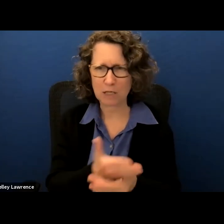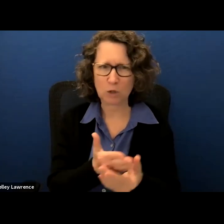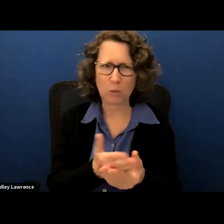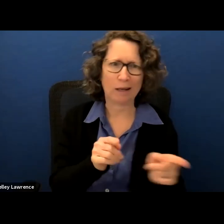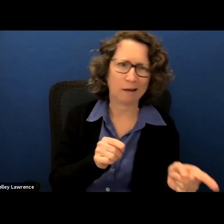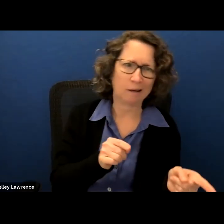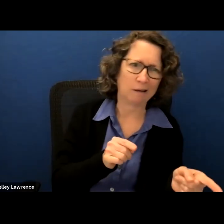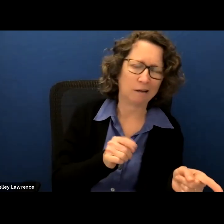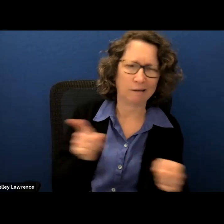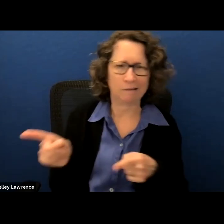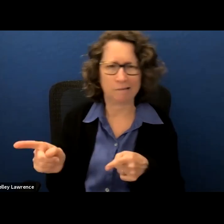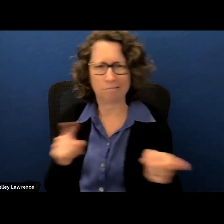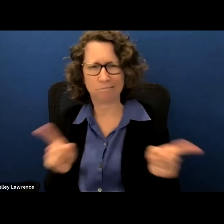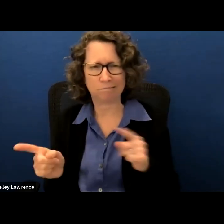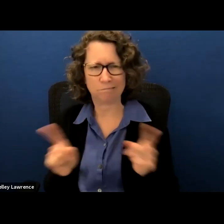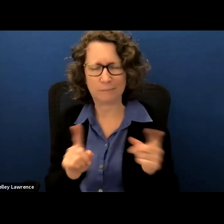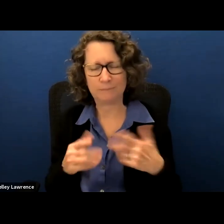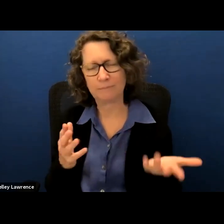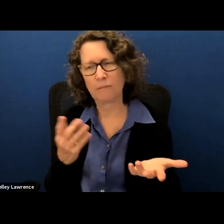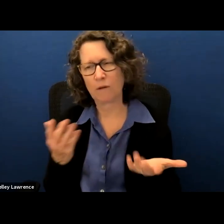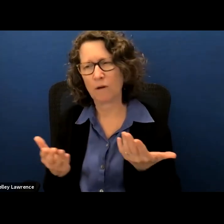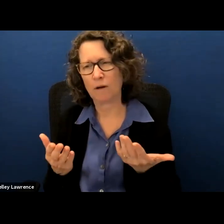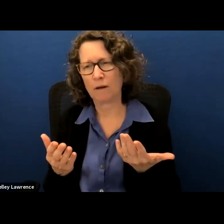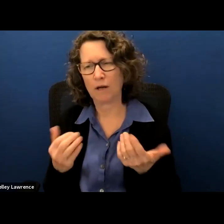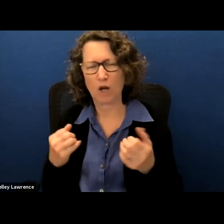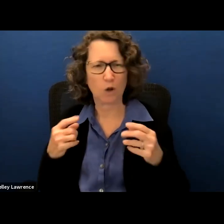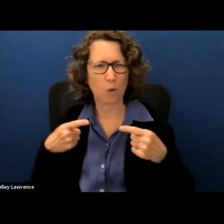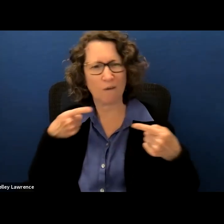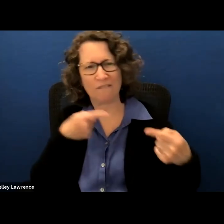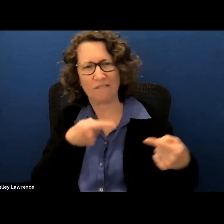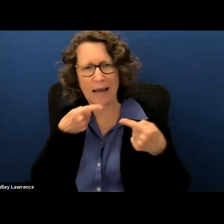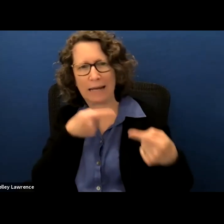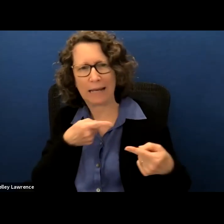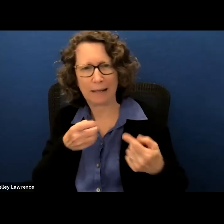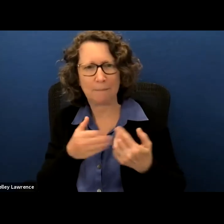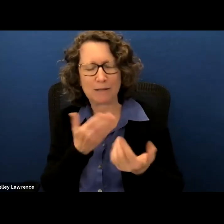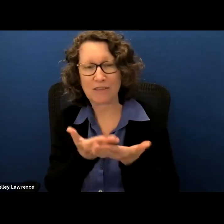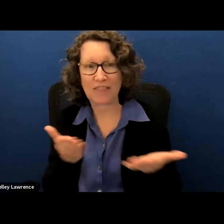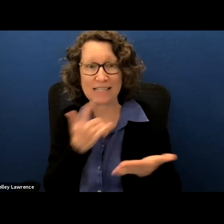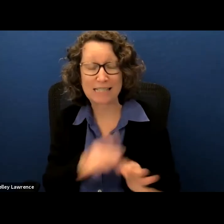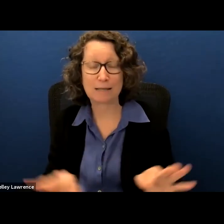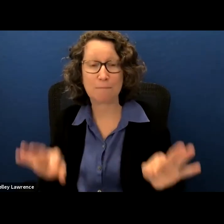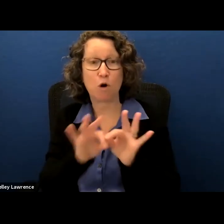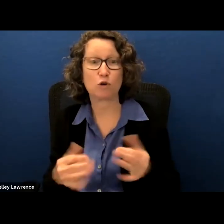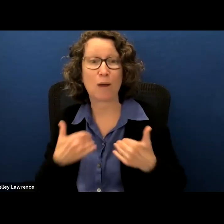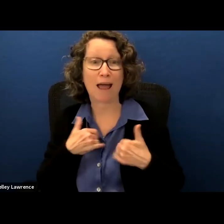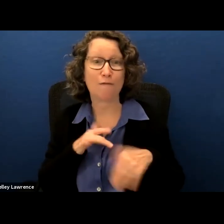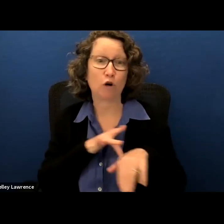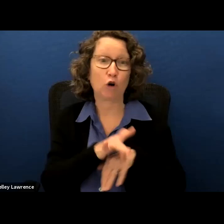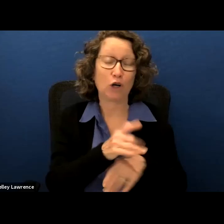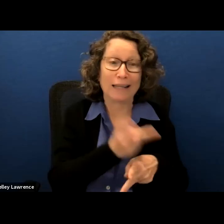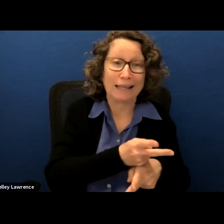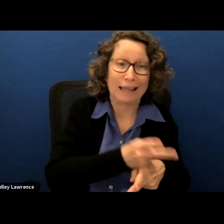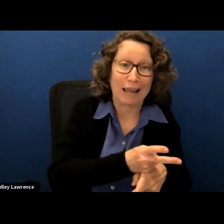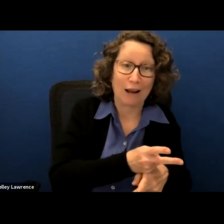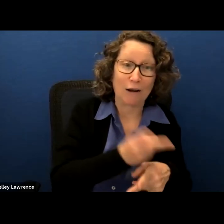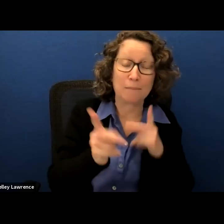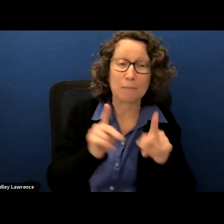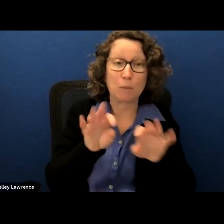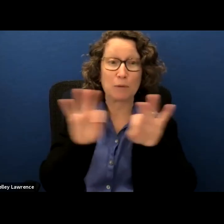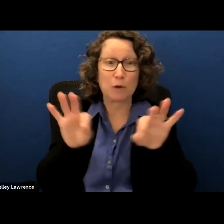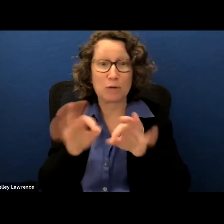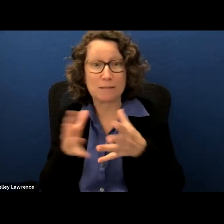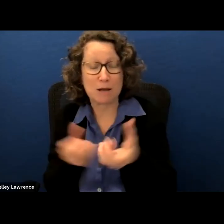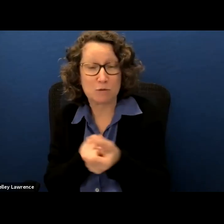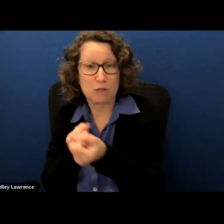two. And so that's almost kind of like you're fighting against, the very things. It's important to have the early care and folks with degrees as much as we